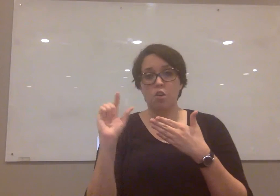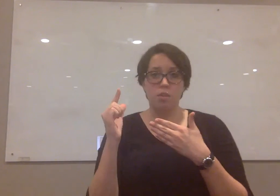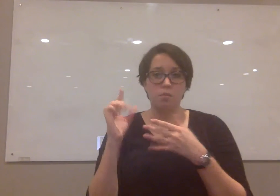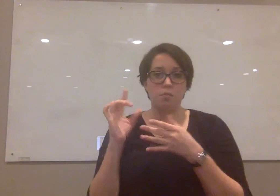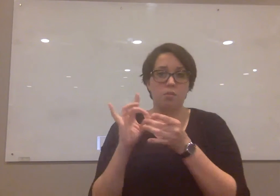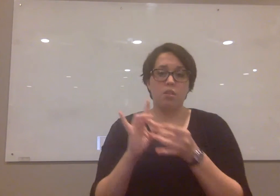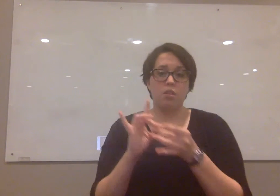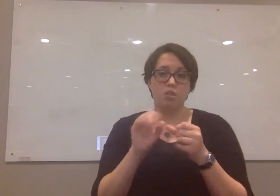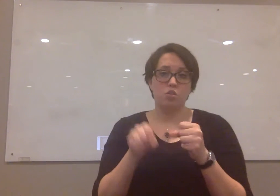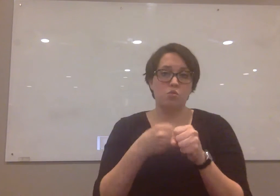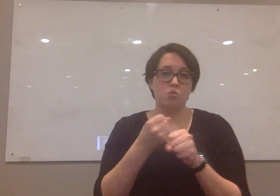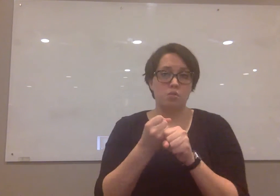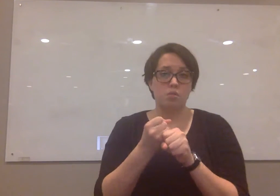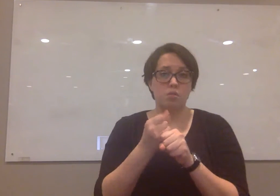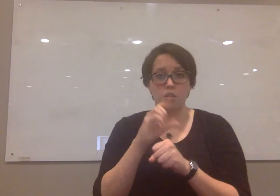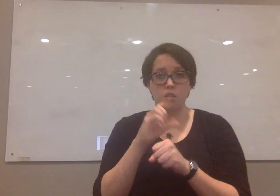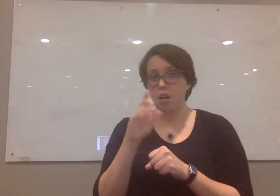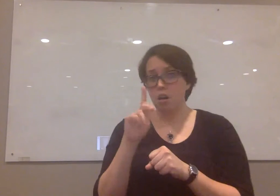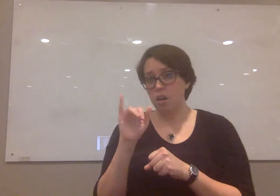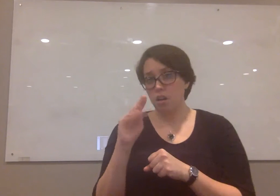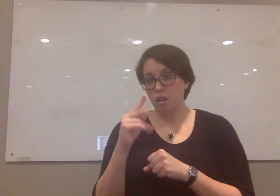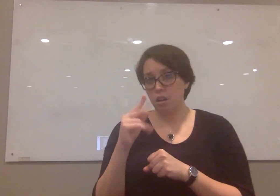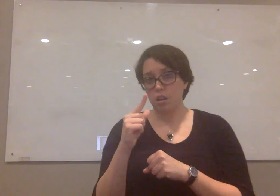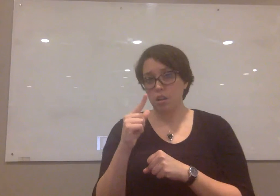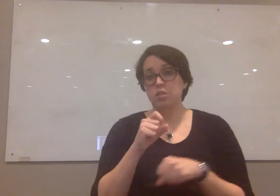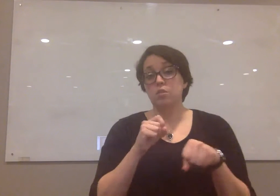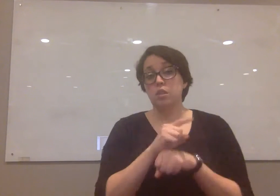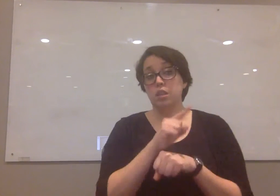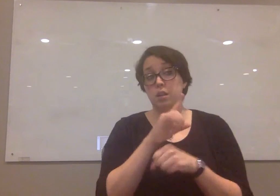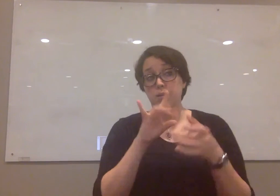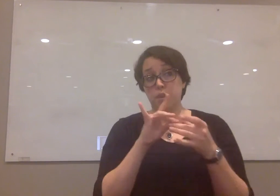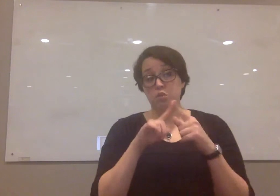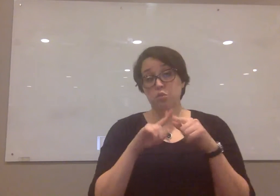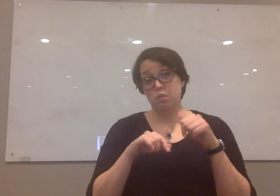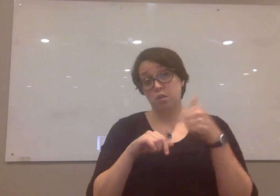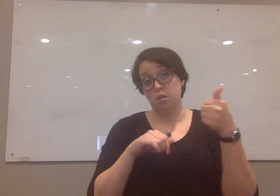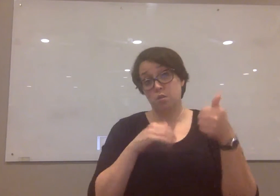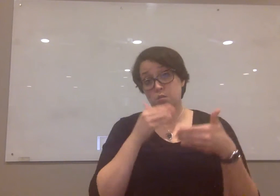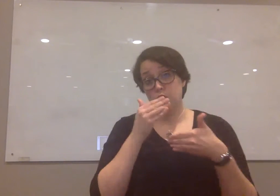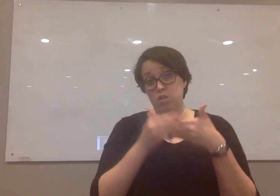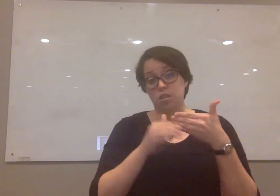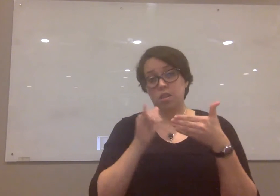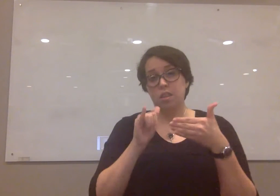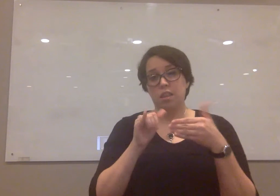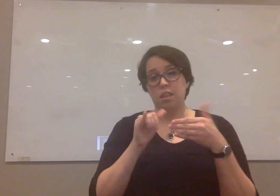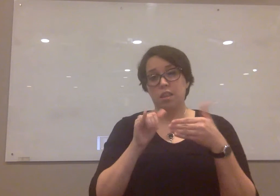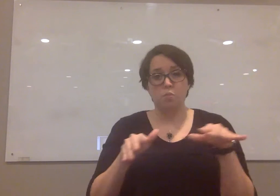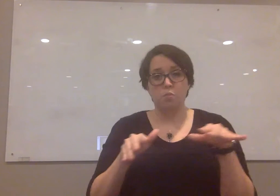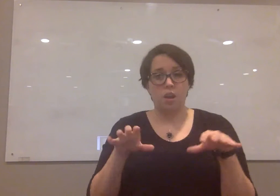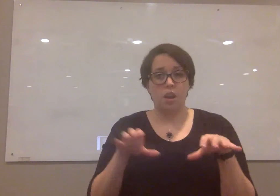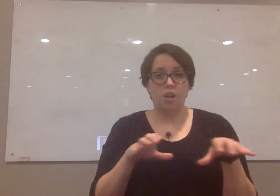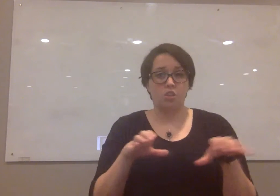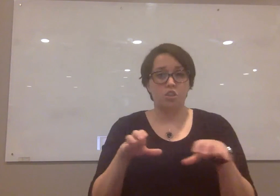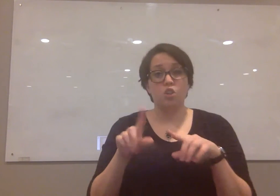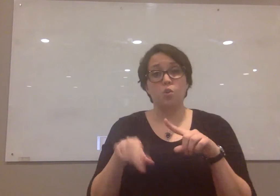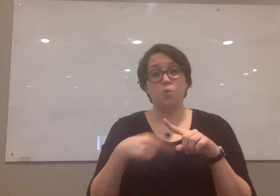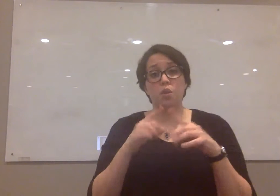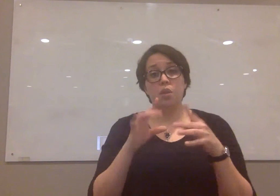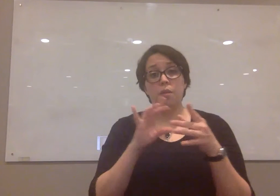since sending a message to another process is a distributed action, by the time the message gets there, another message asking for the same action